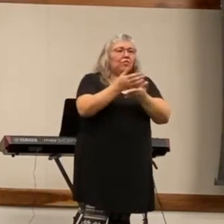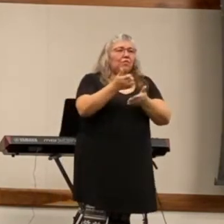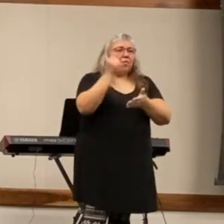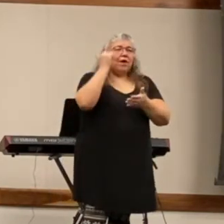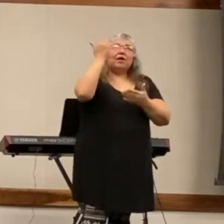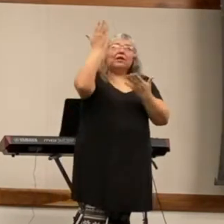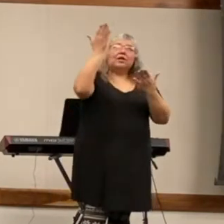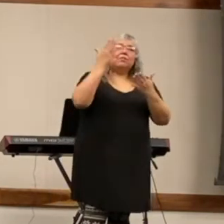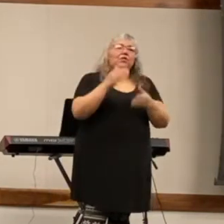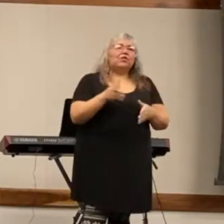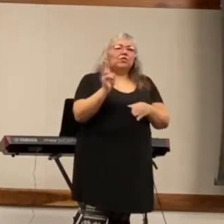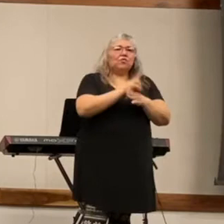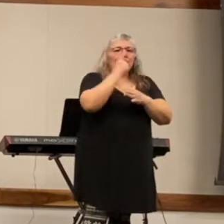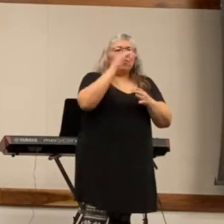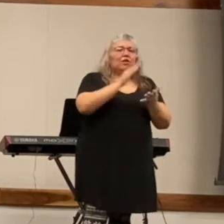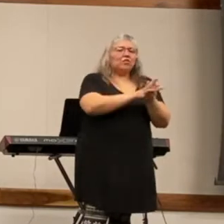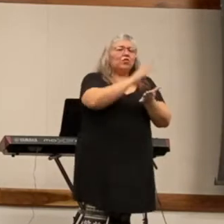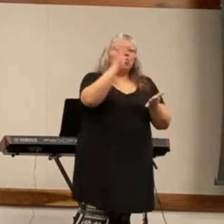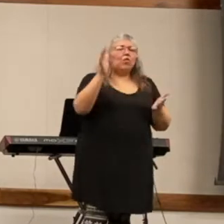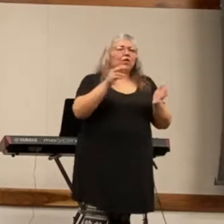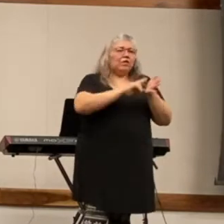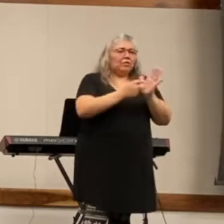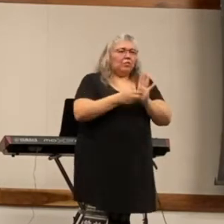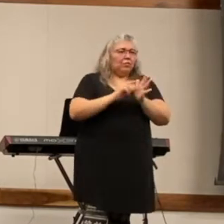be used for His glorious purposes.